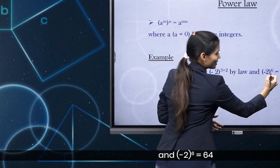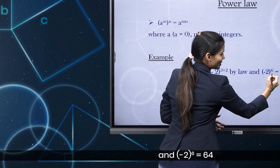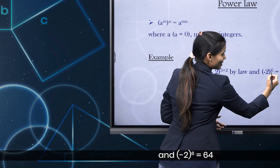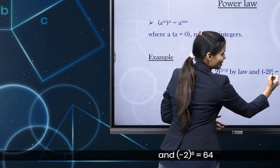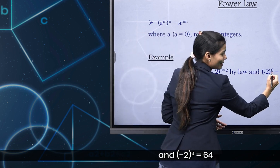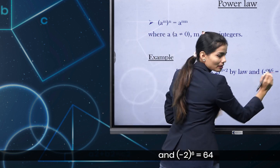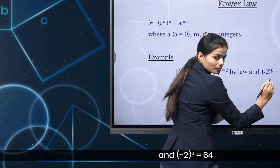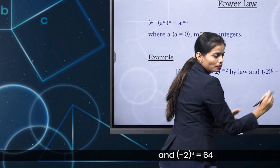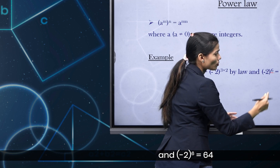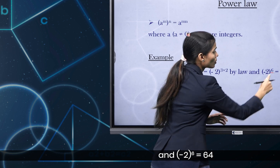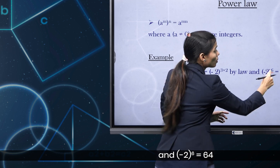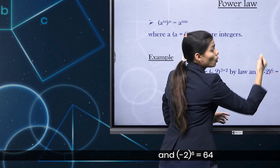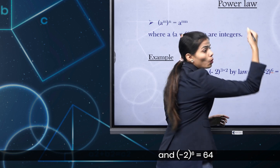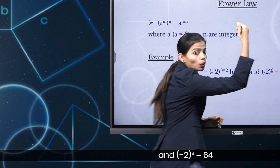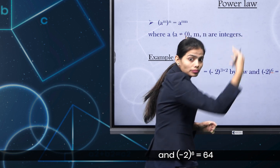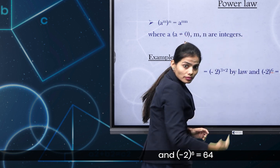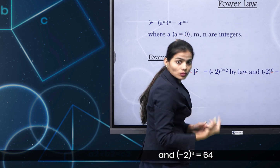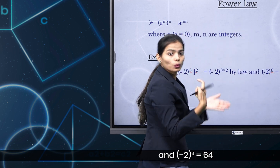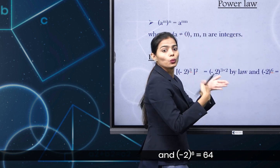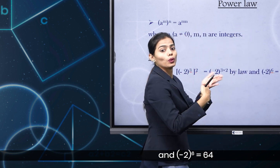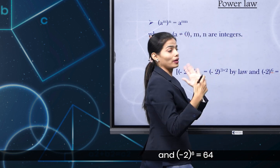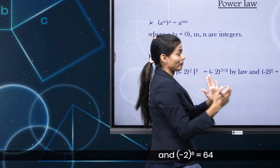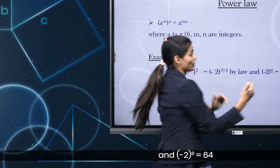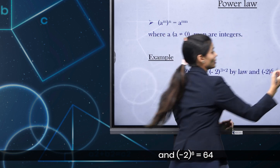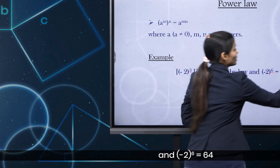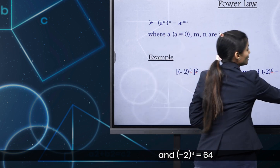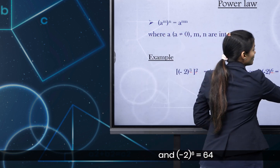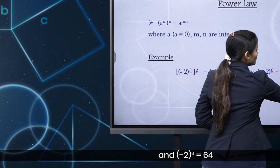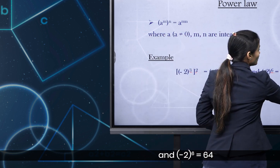and minus 2 to the power 6 is equal to 64.